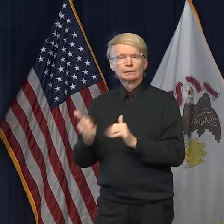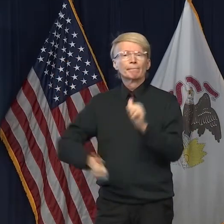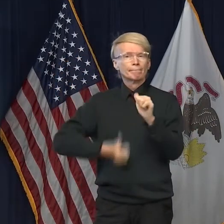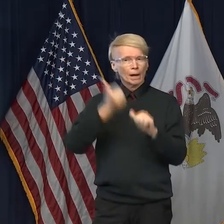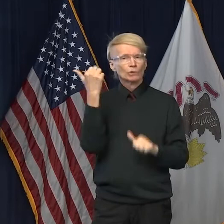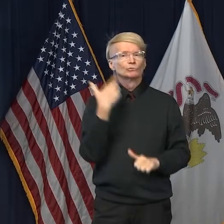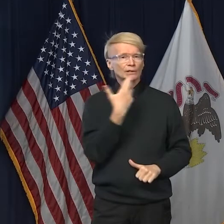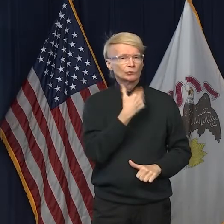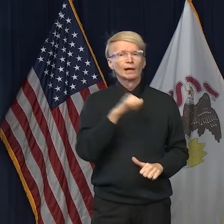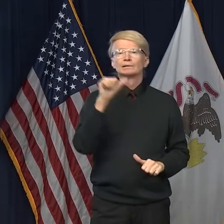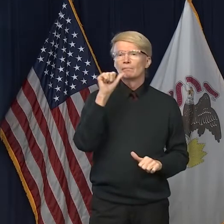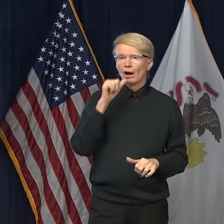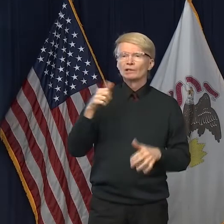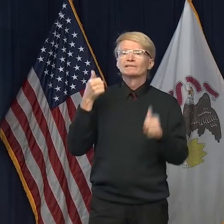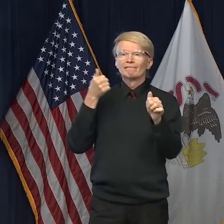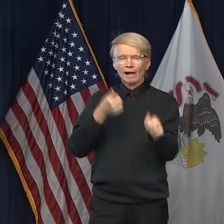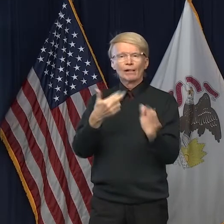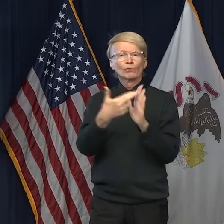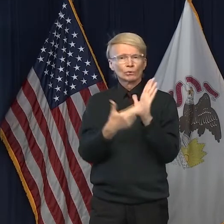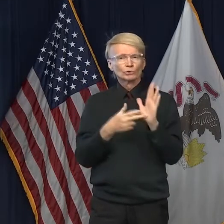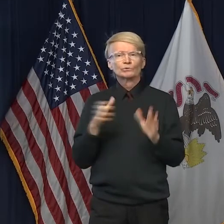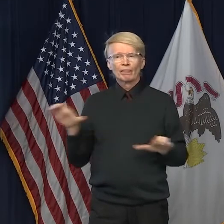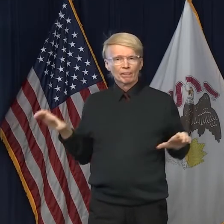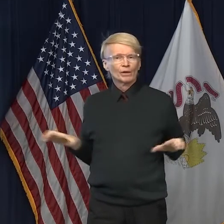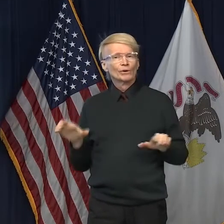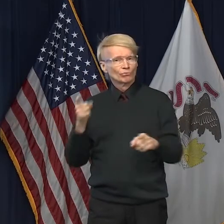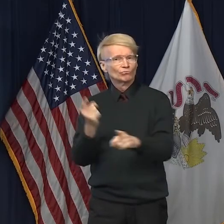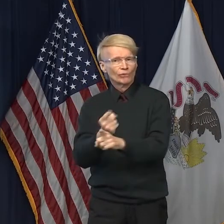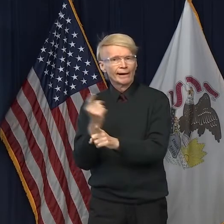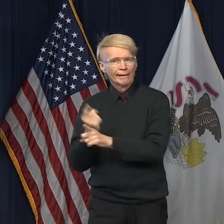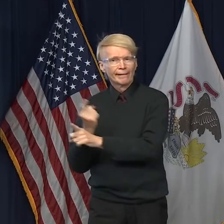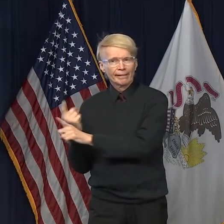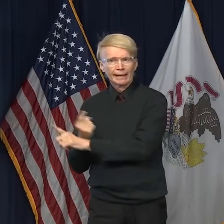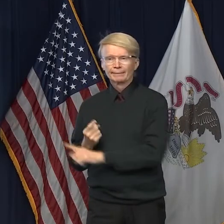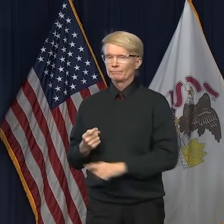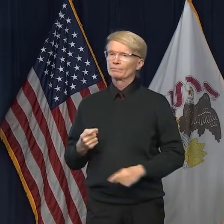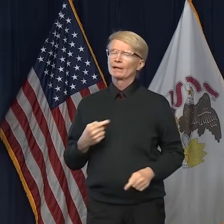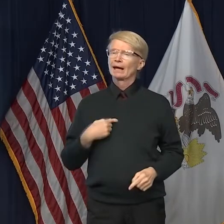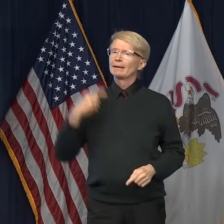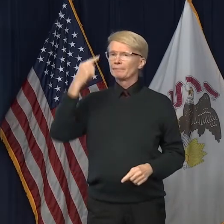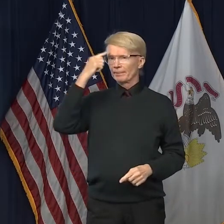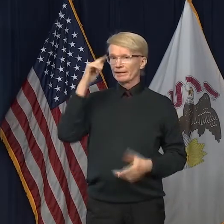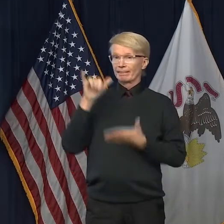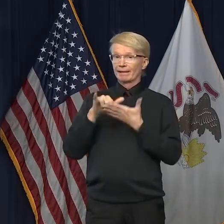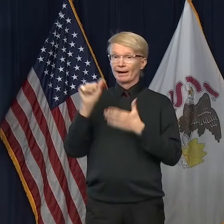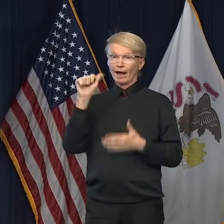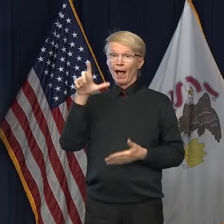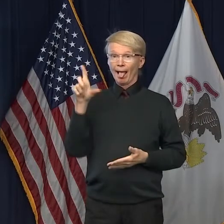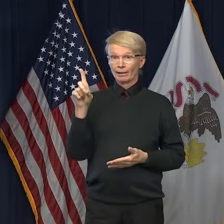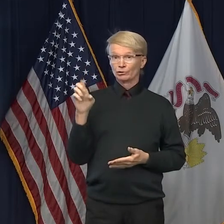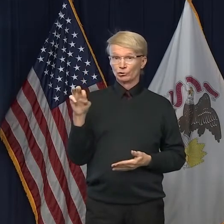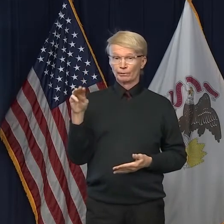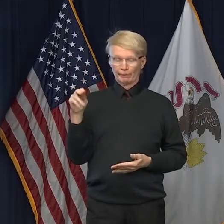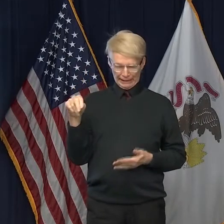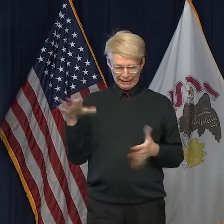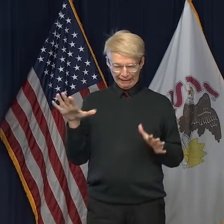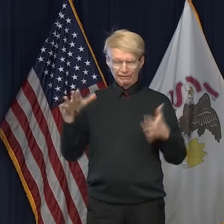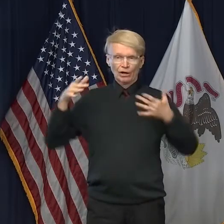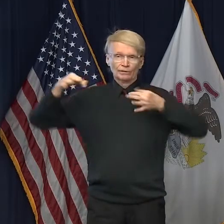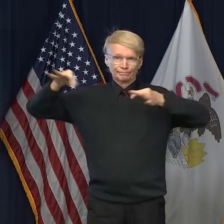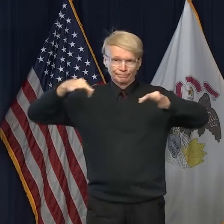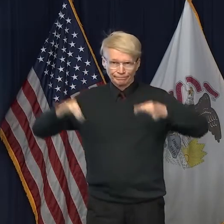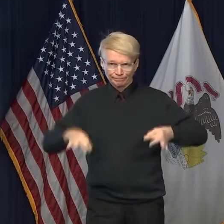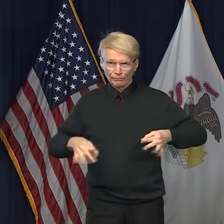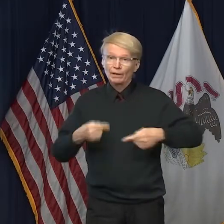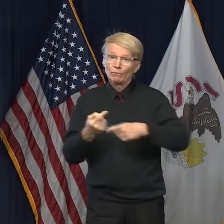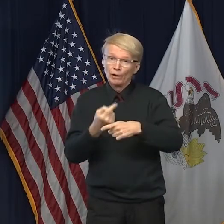doing the right thing. So I just, I think that the alderman has said properly that it